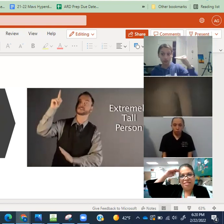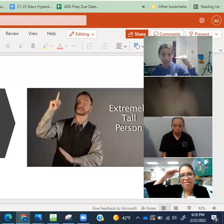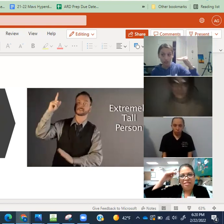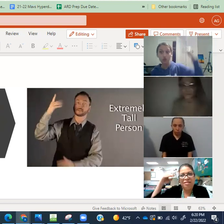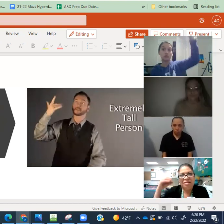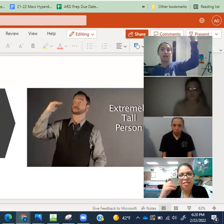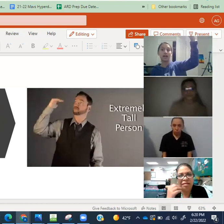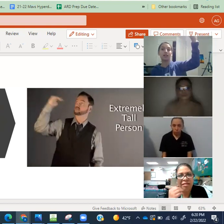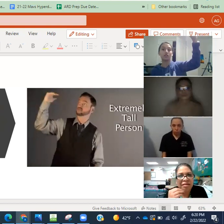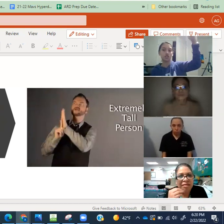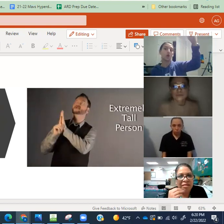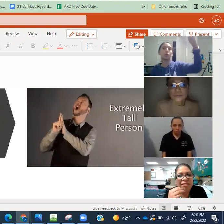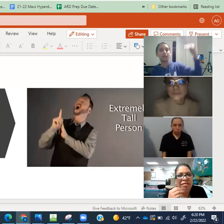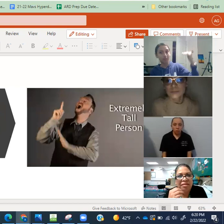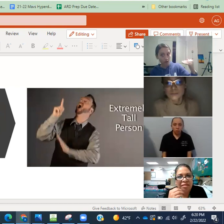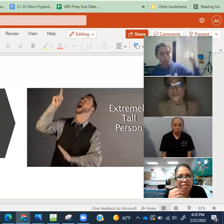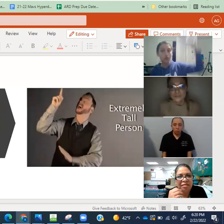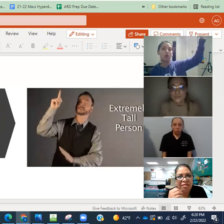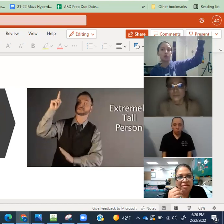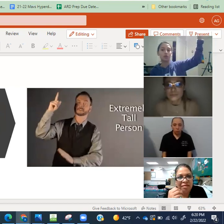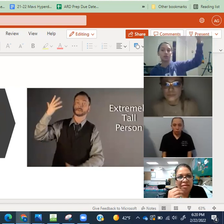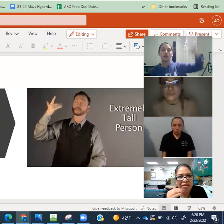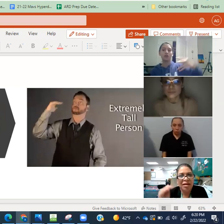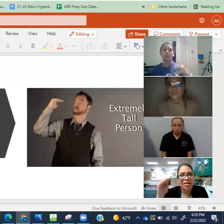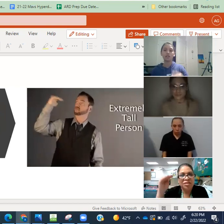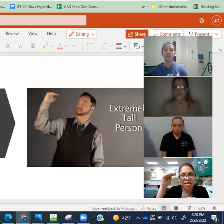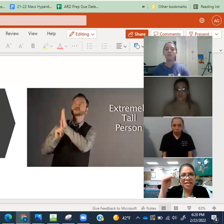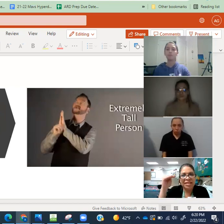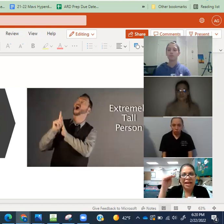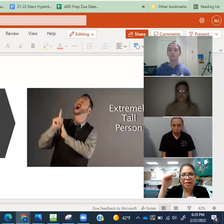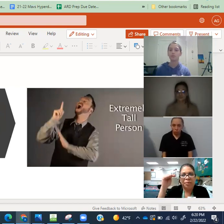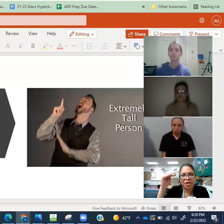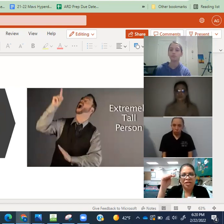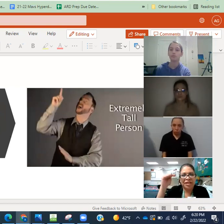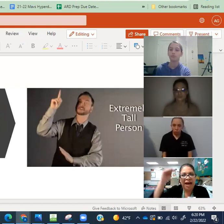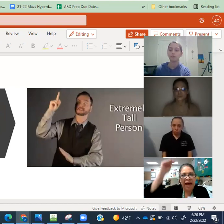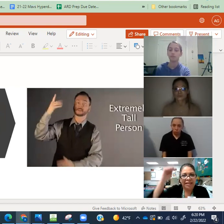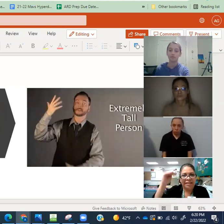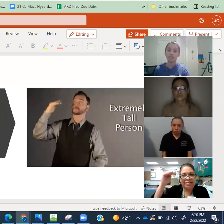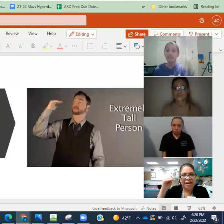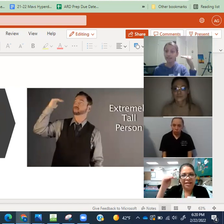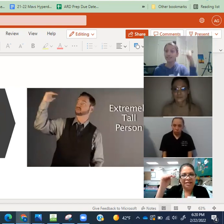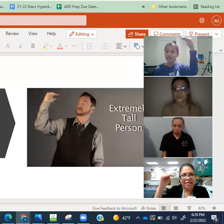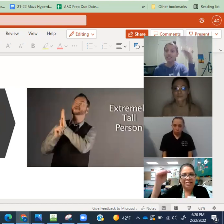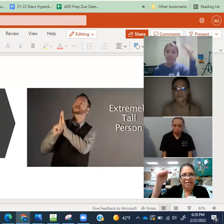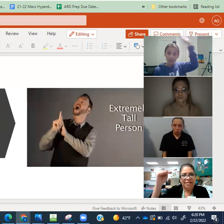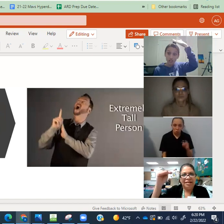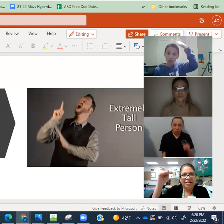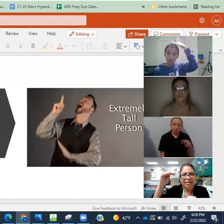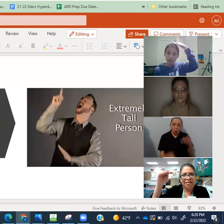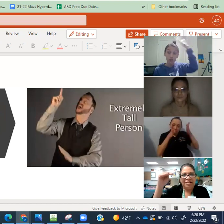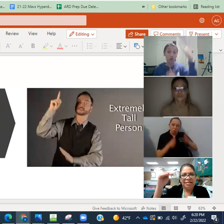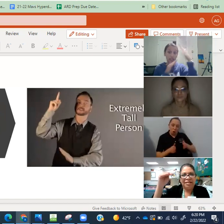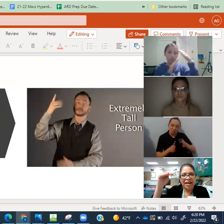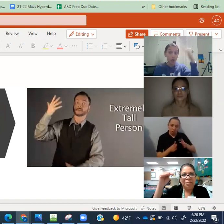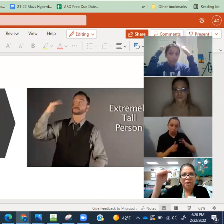And I would like use my hand to show like they are tall. So like this that. is like a person's height, right? Yes, this is like the